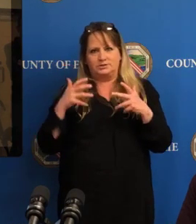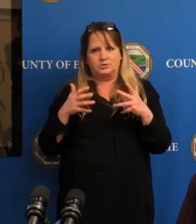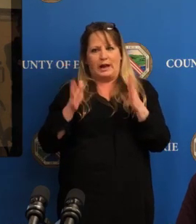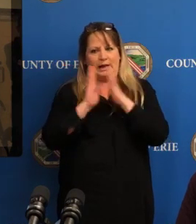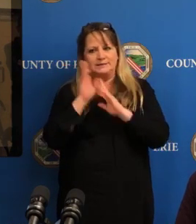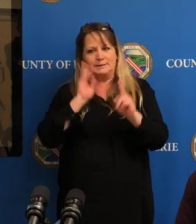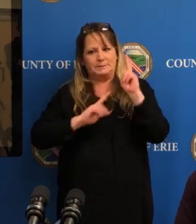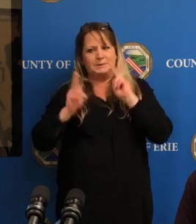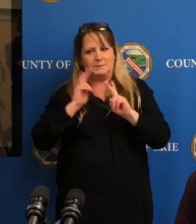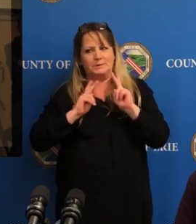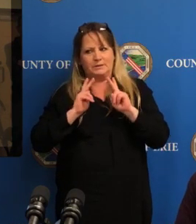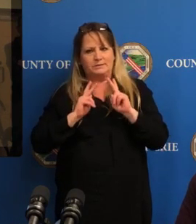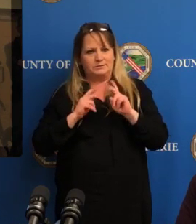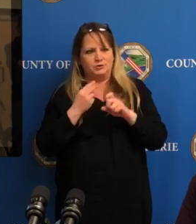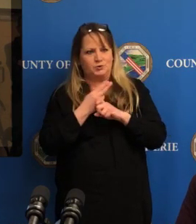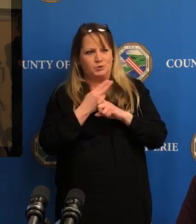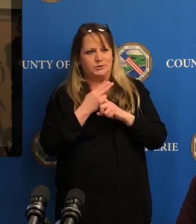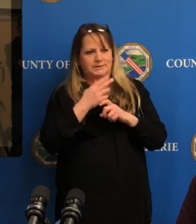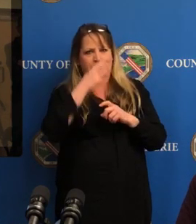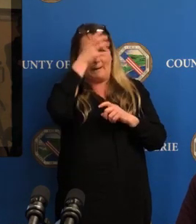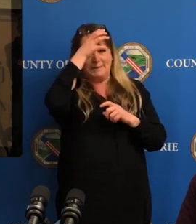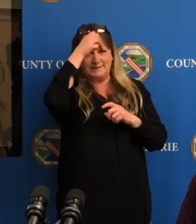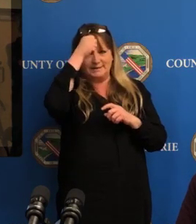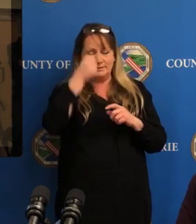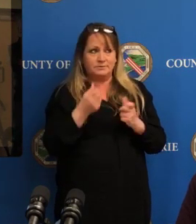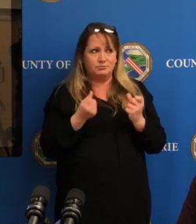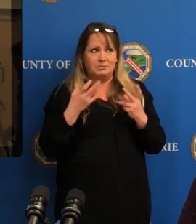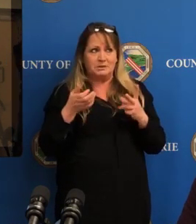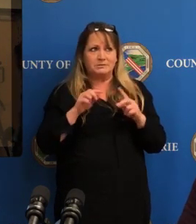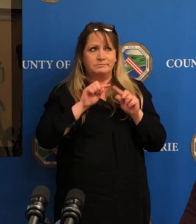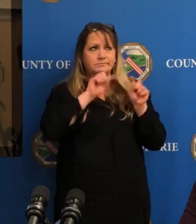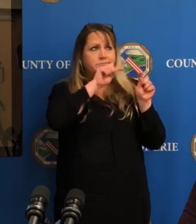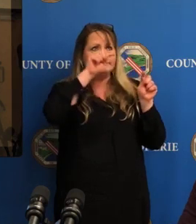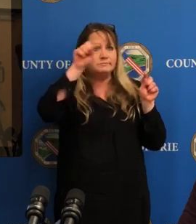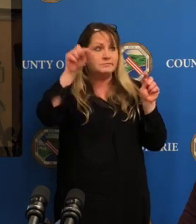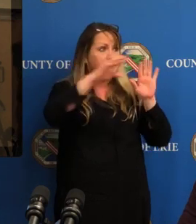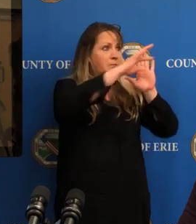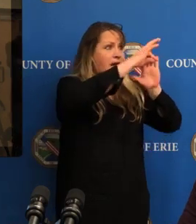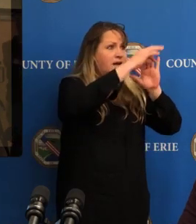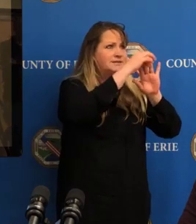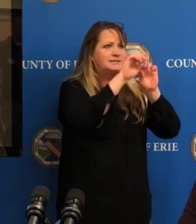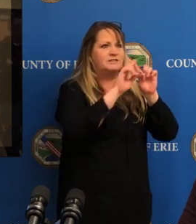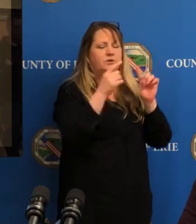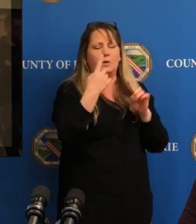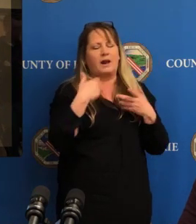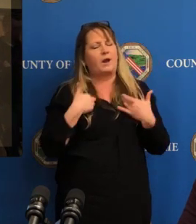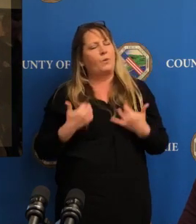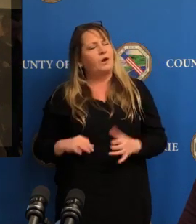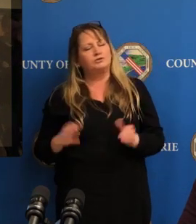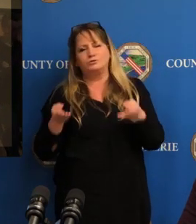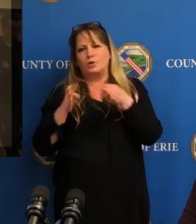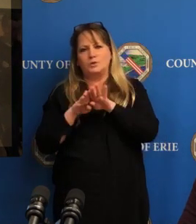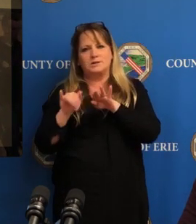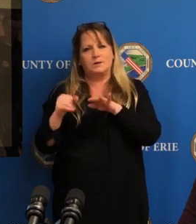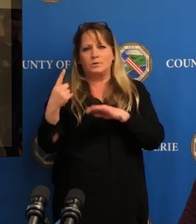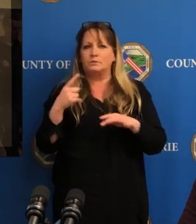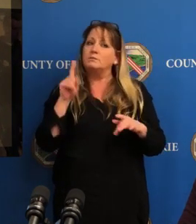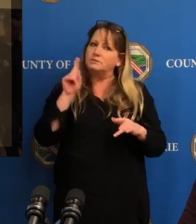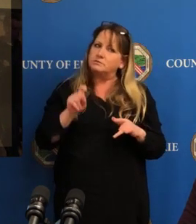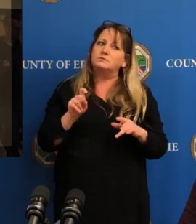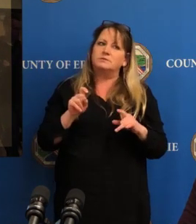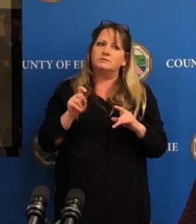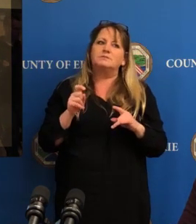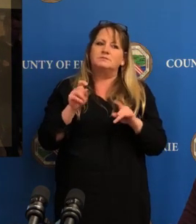common sense. There's lots of other parks out there. Pick a different park to go to. I do not want to have to close the park. We do need to have them open so people can have